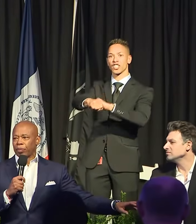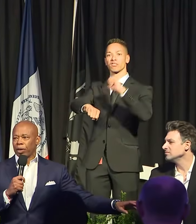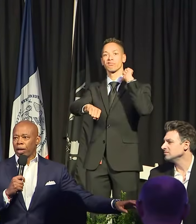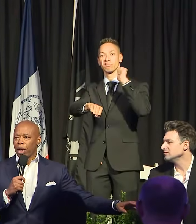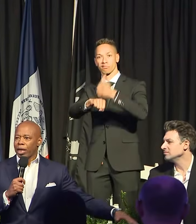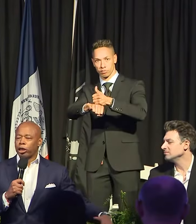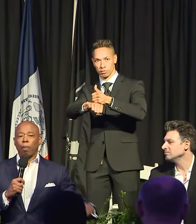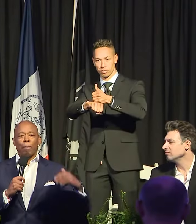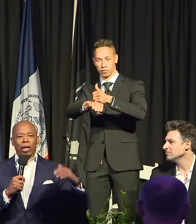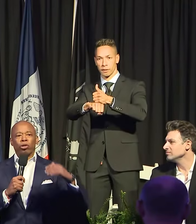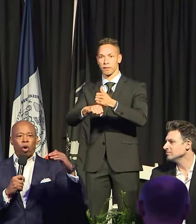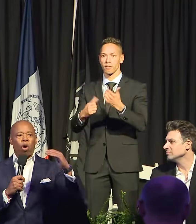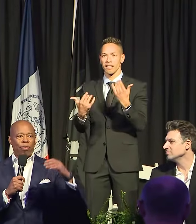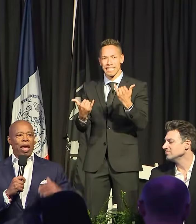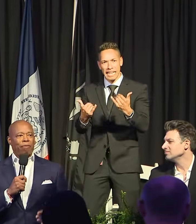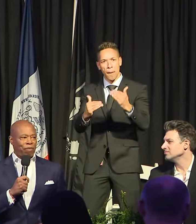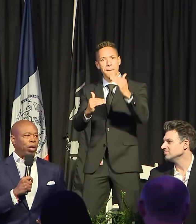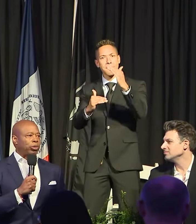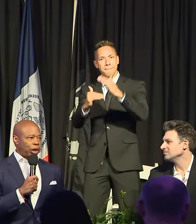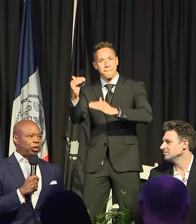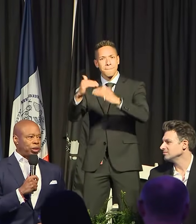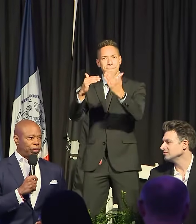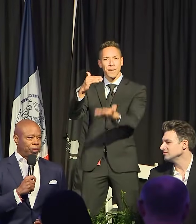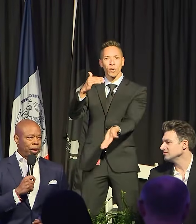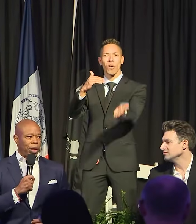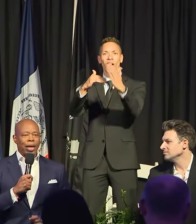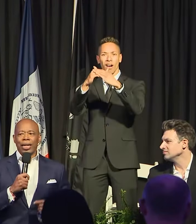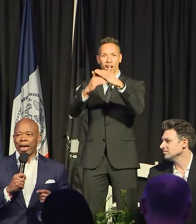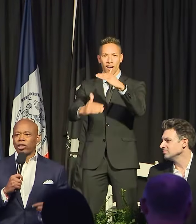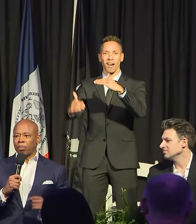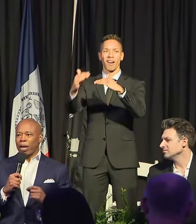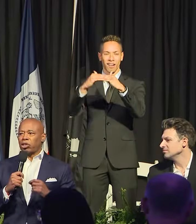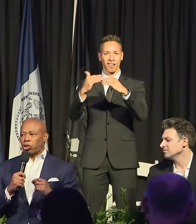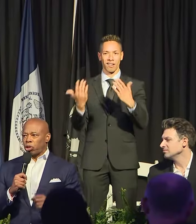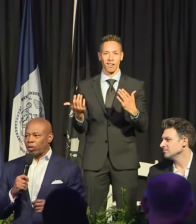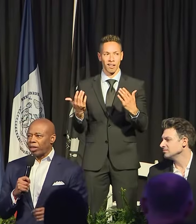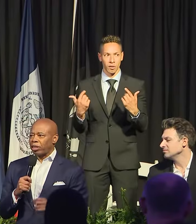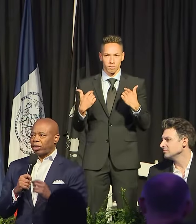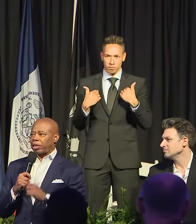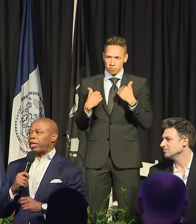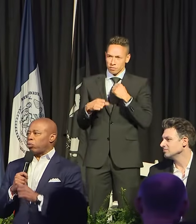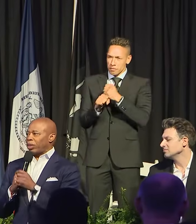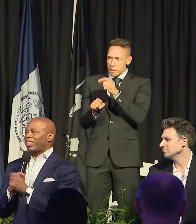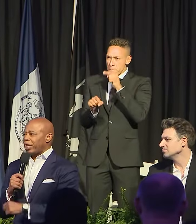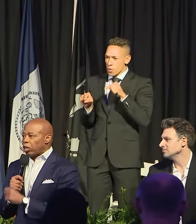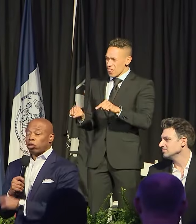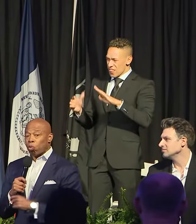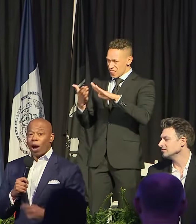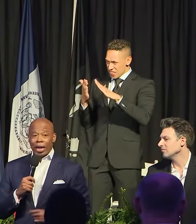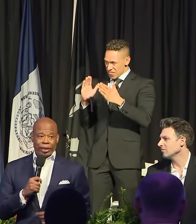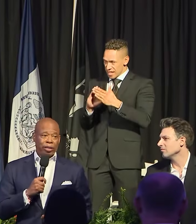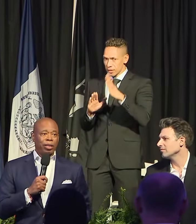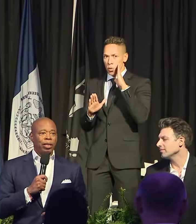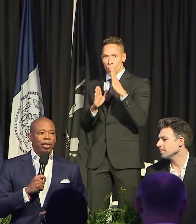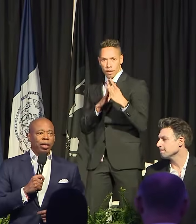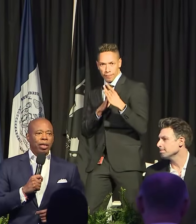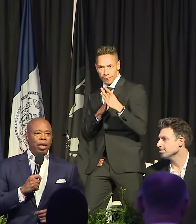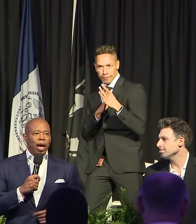laid. Let's build on that foundation. Let's make sure that this city will lead the